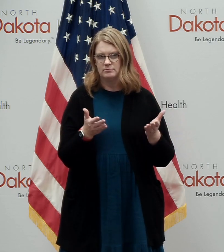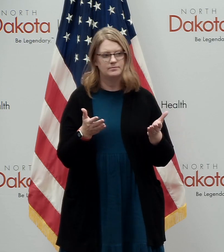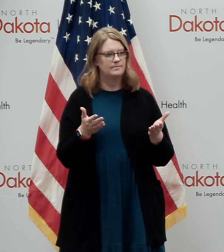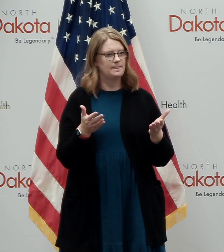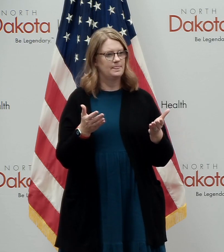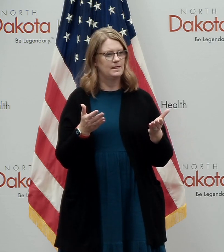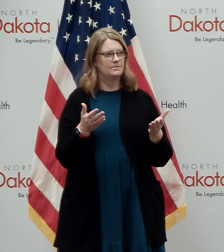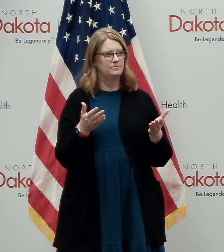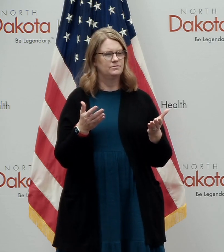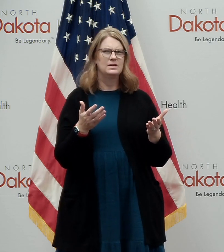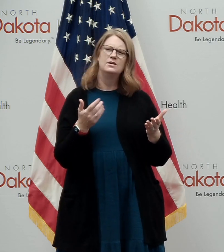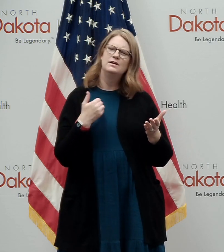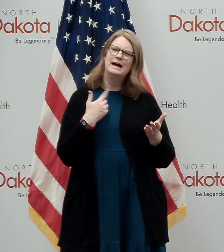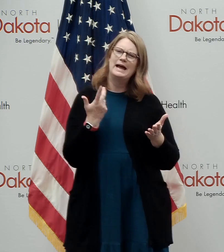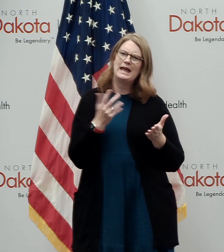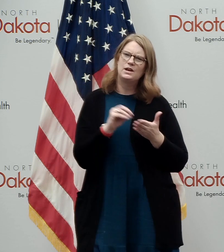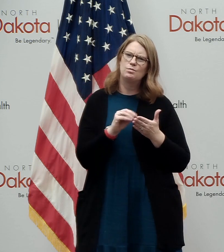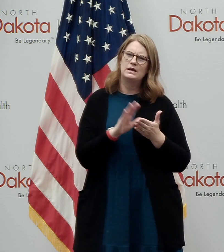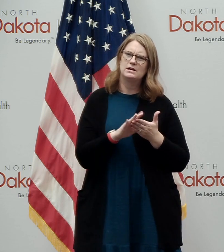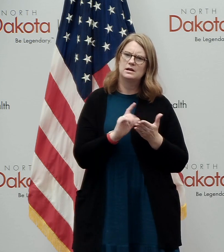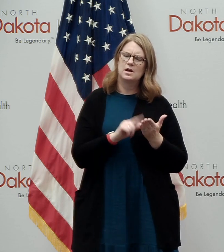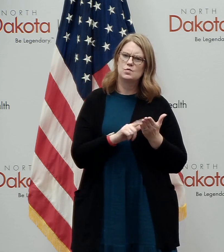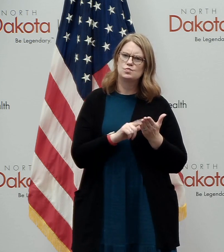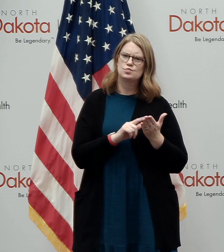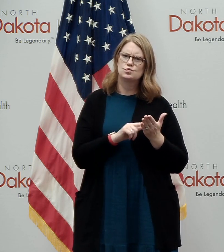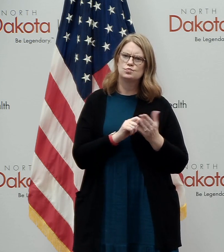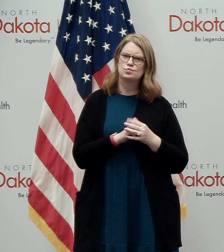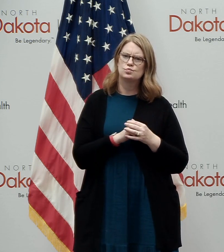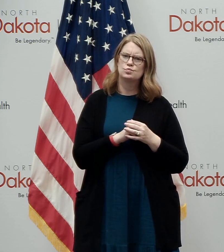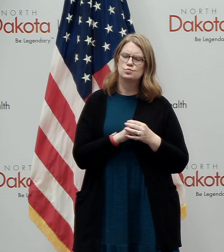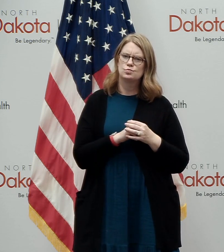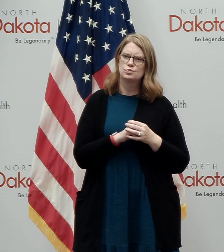okay, I had it written down here.